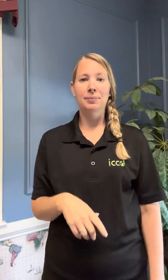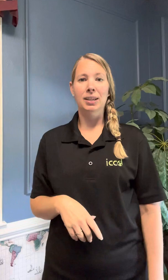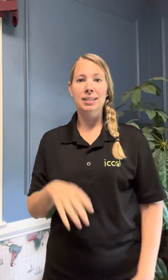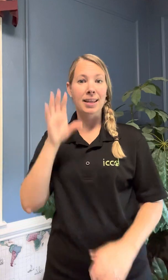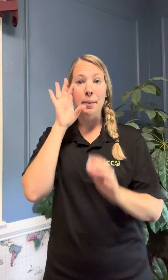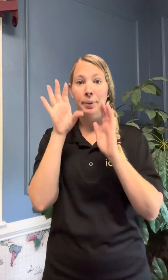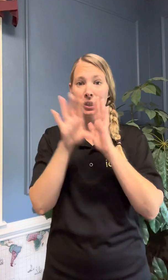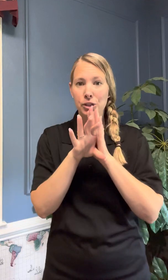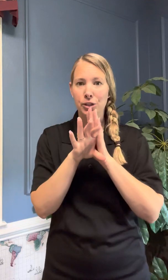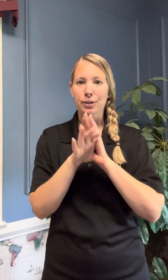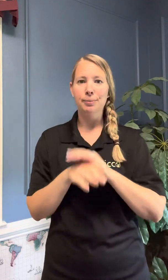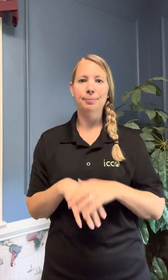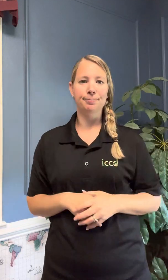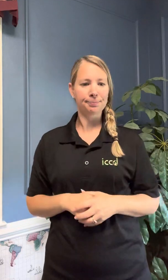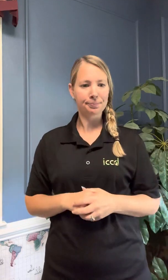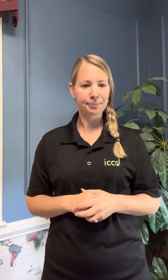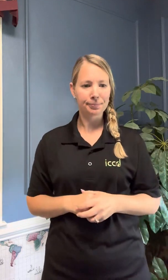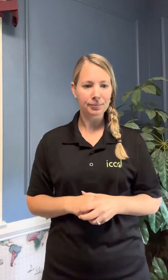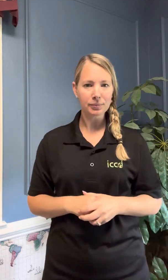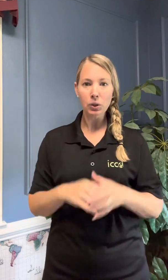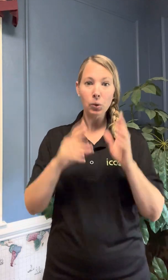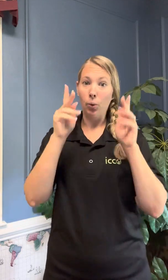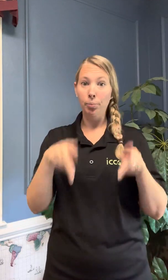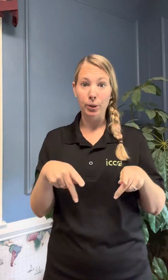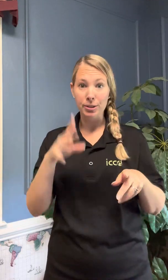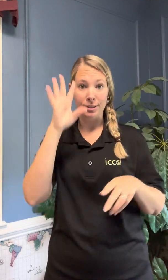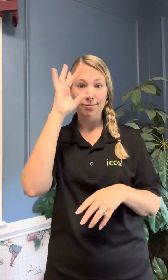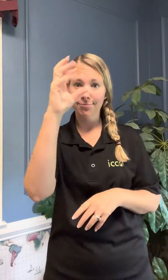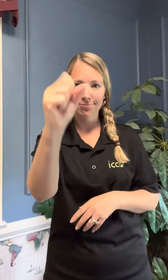to that picture or person.